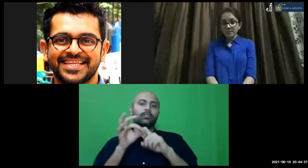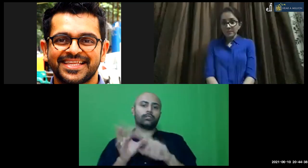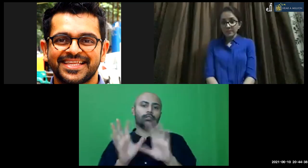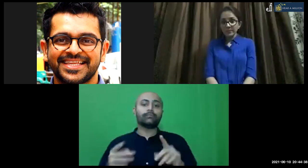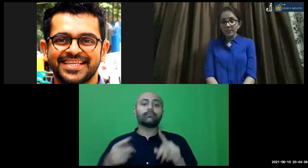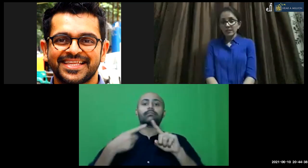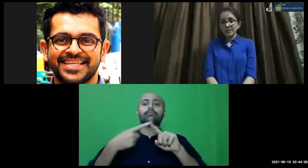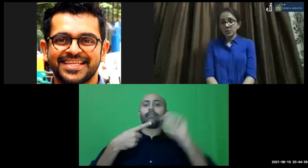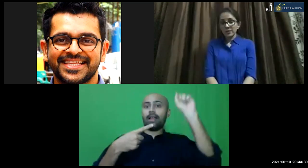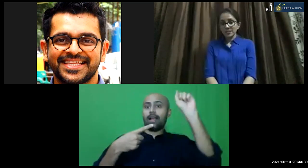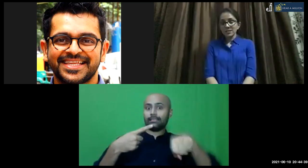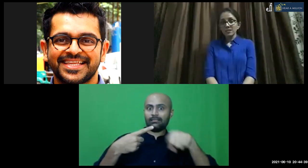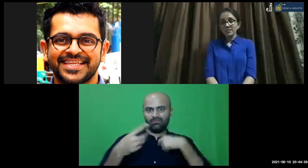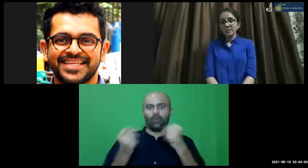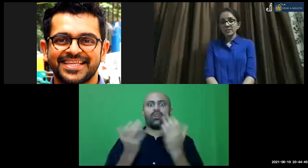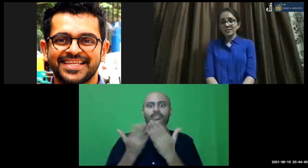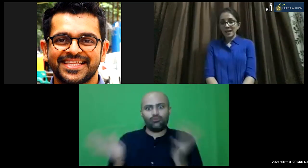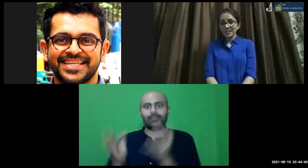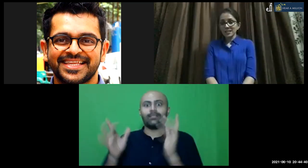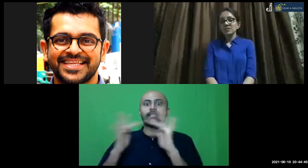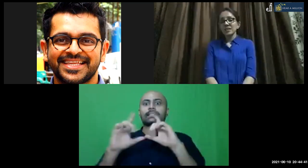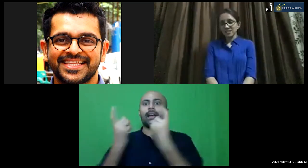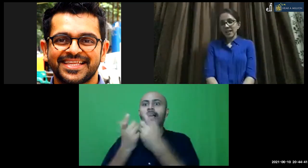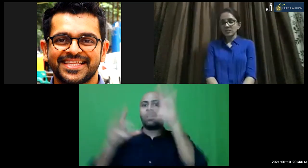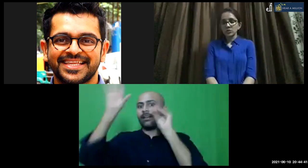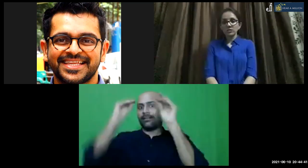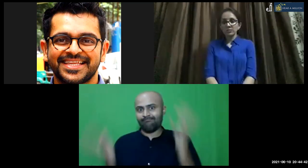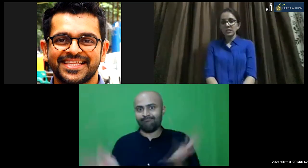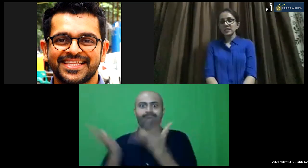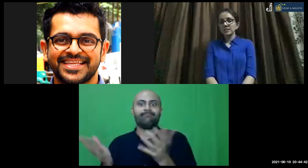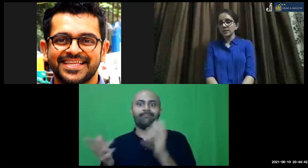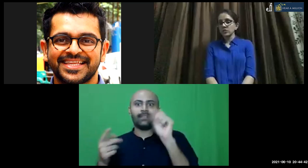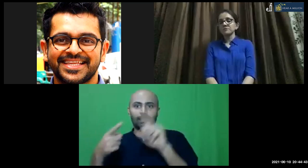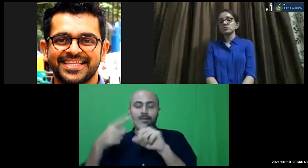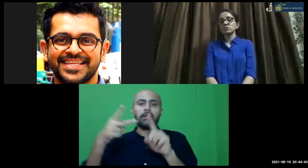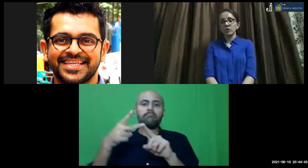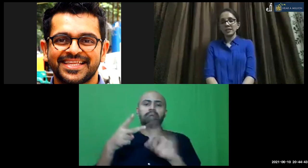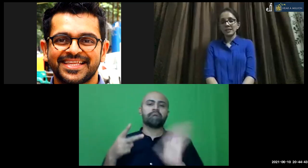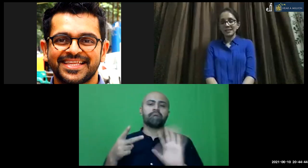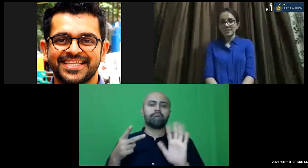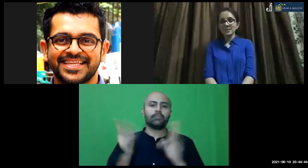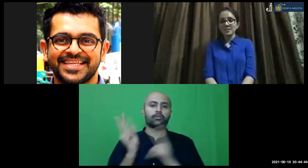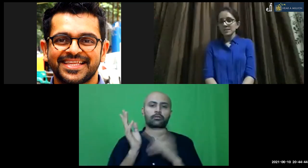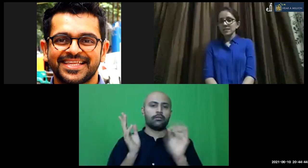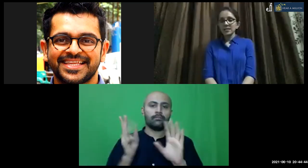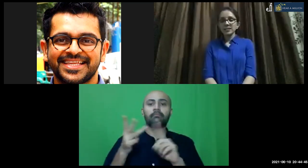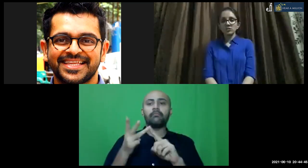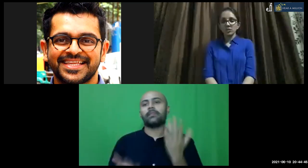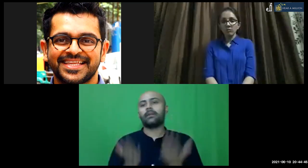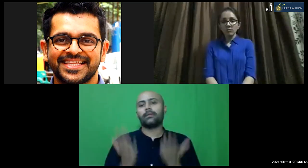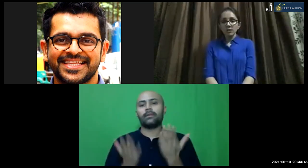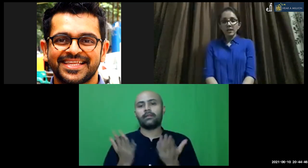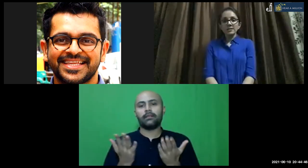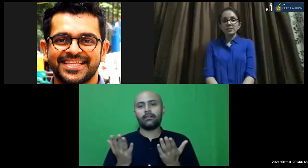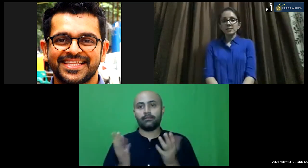that? That's the question. First is yes. Yes, we should definitely encourage after school online classes. Second is